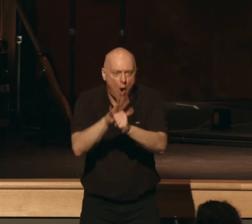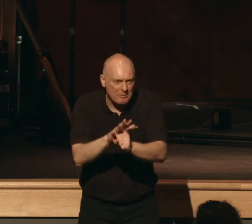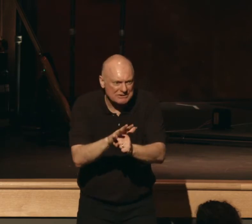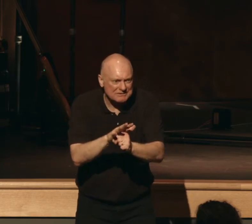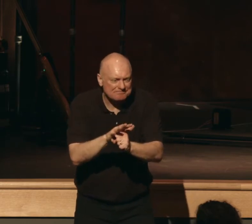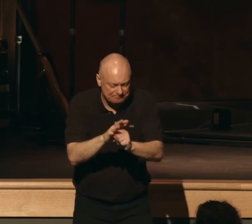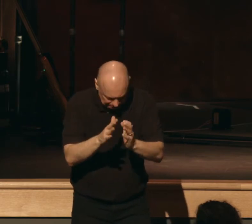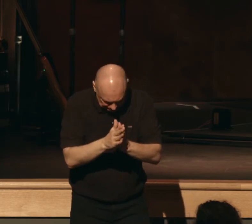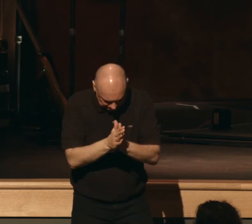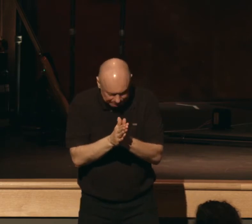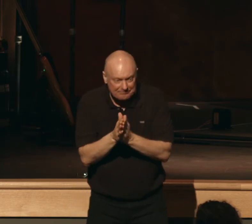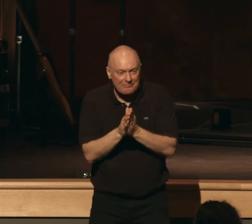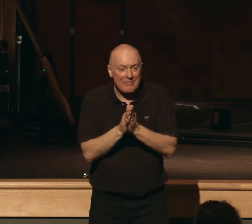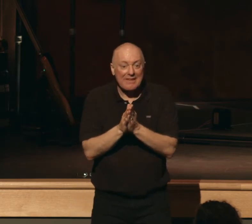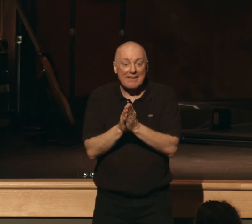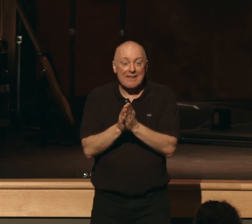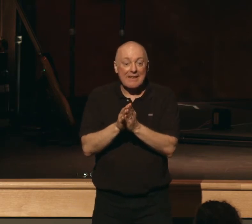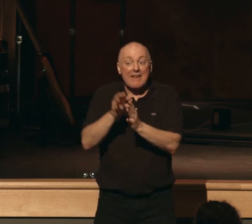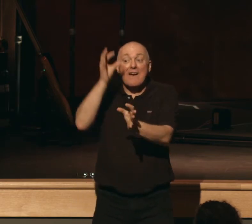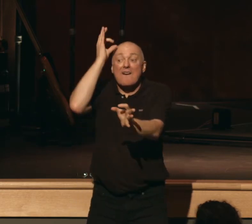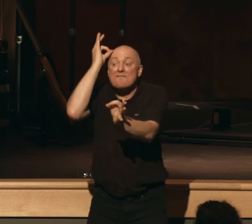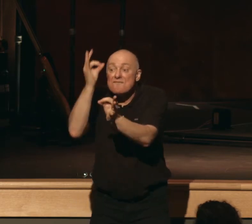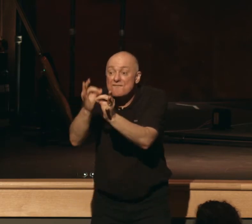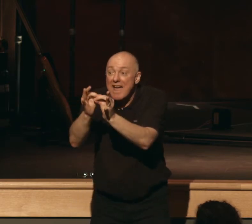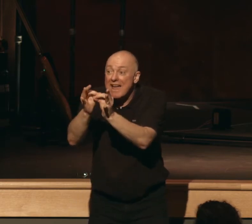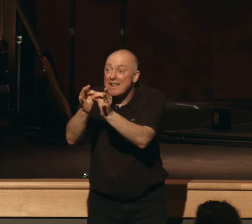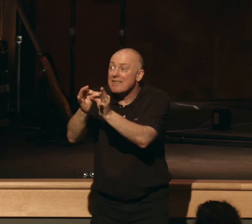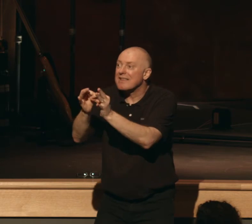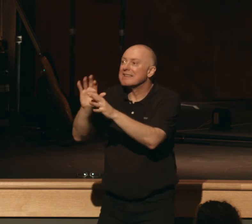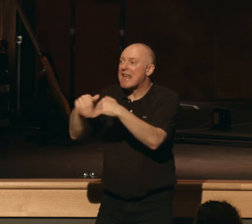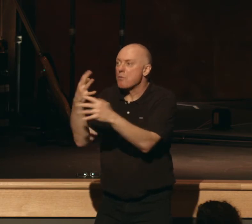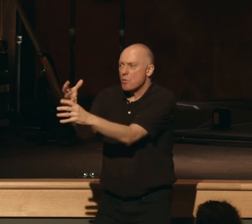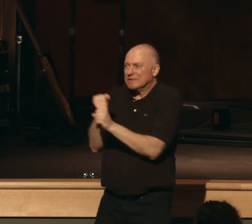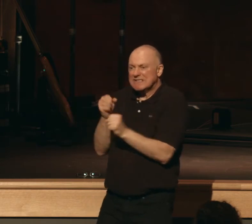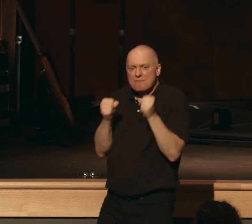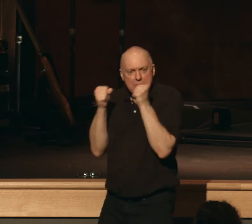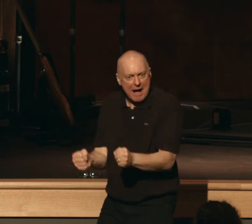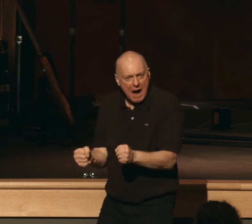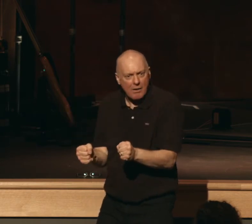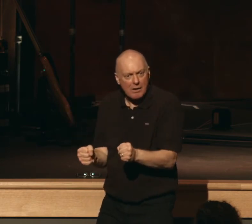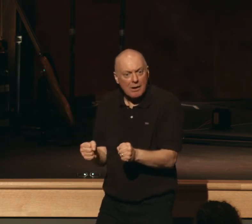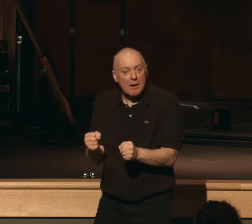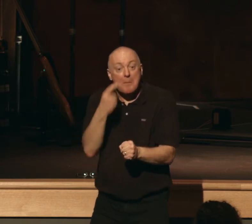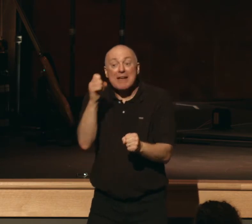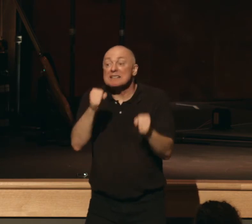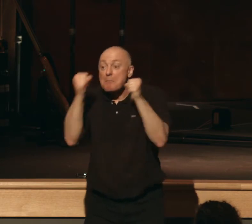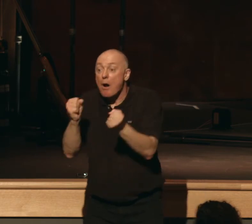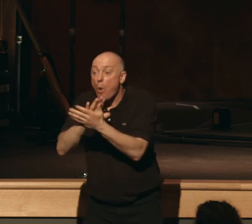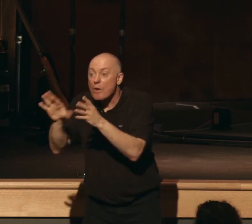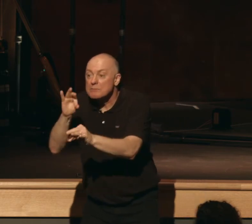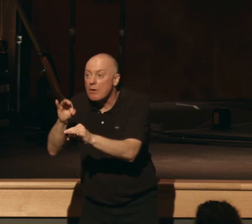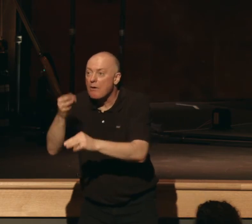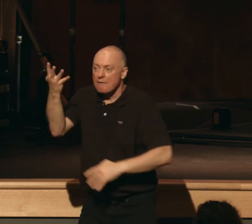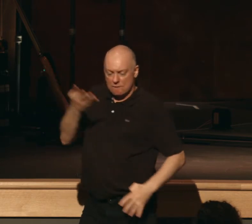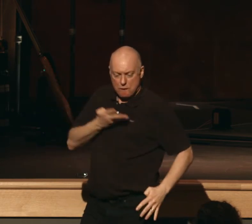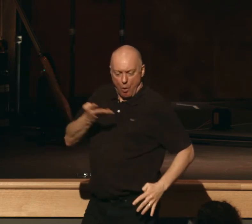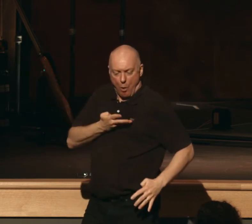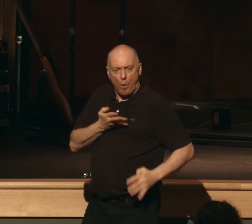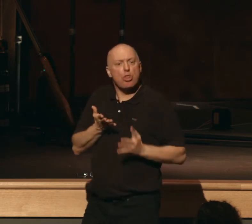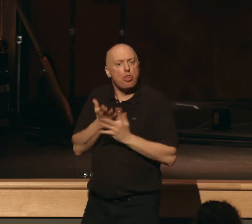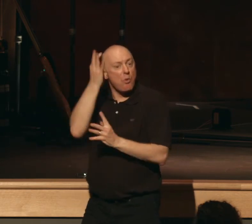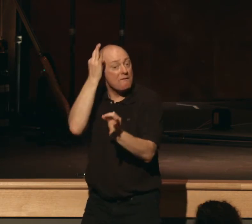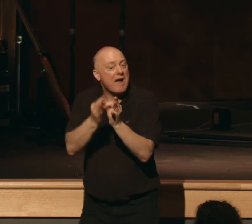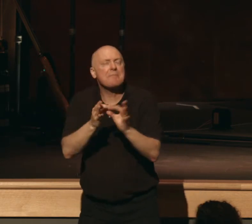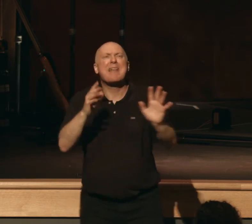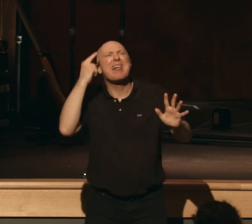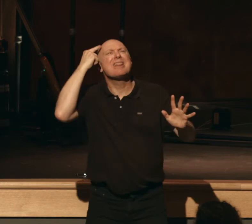promised. Faith is the channel of power because the power of the Holy Spirit flows to us through faith.